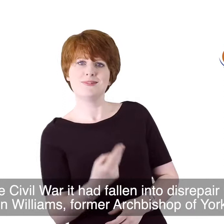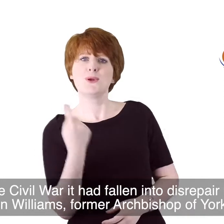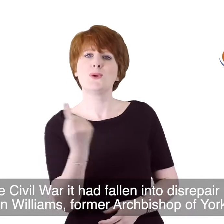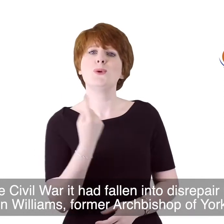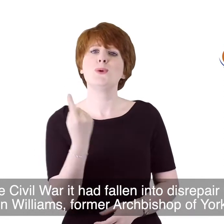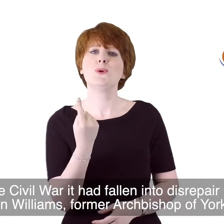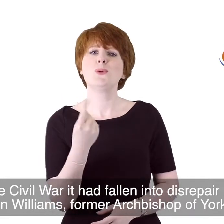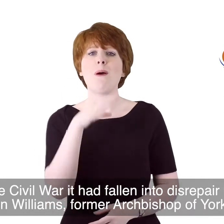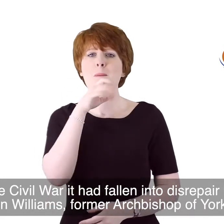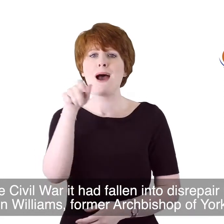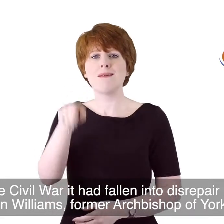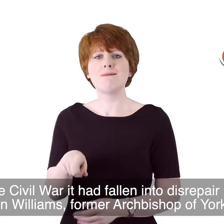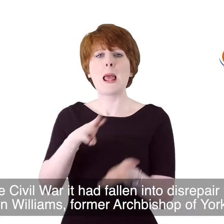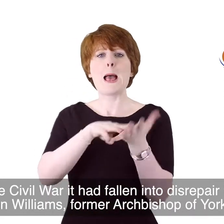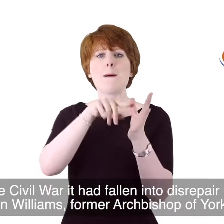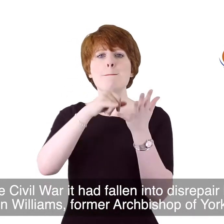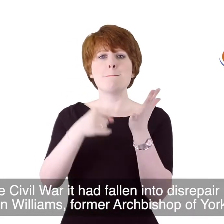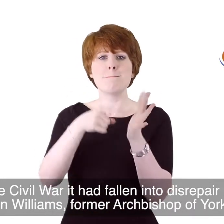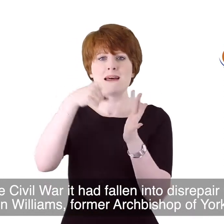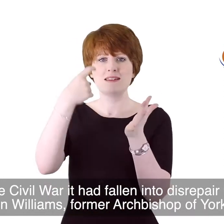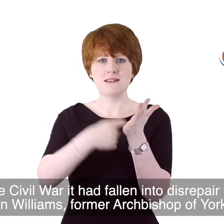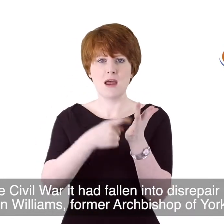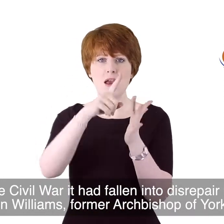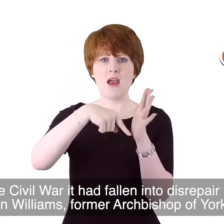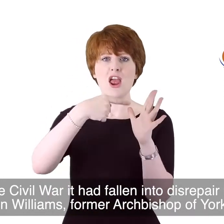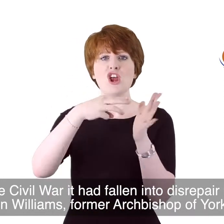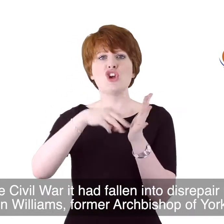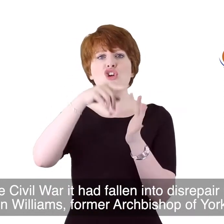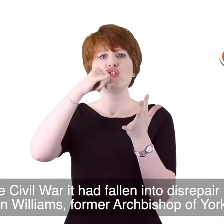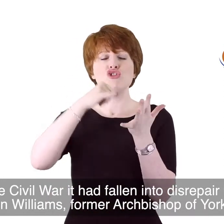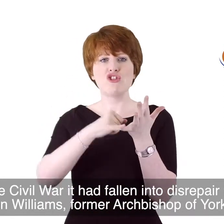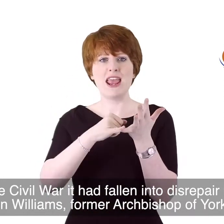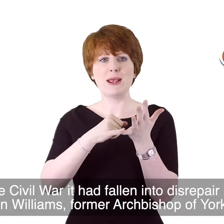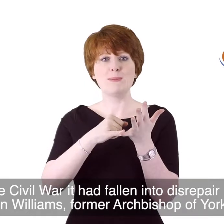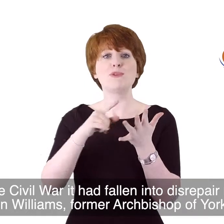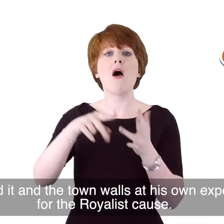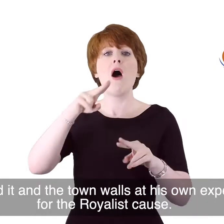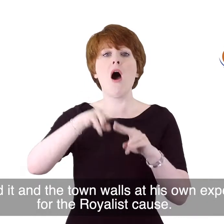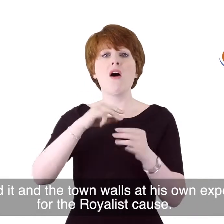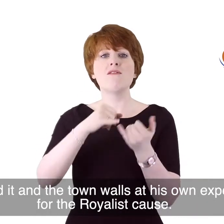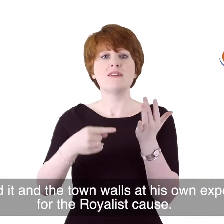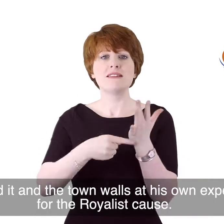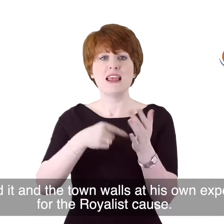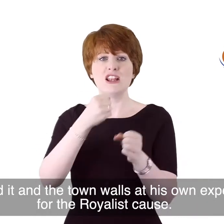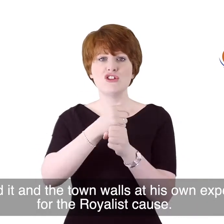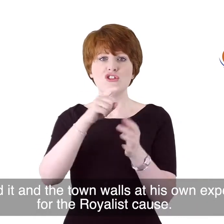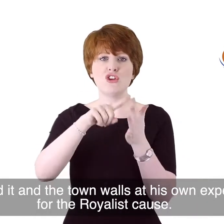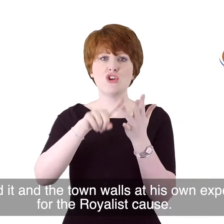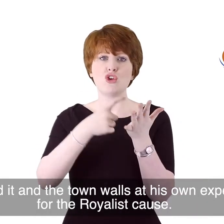Civil War it had fallen into disrepair, but John Williams, former Archbishop of York, repaired it and the town walls at